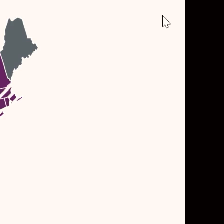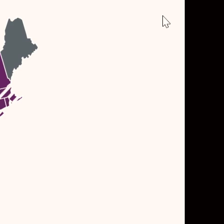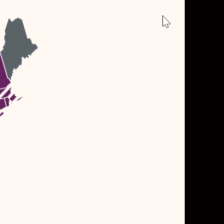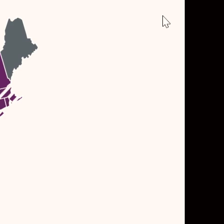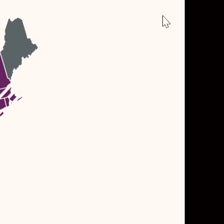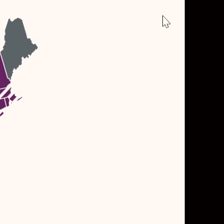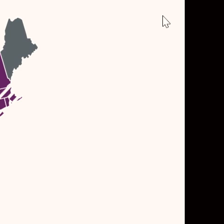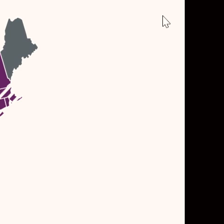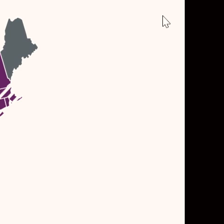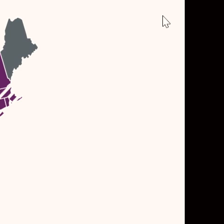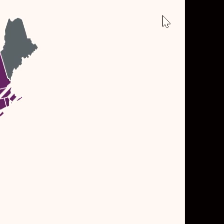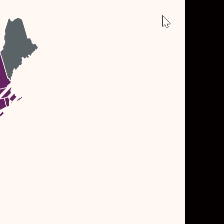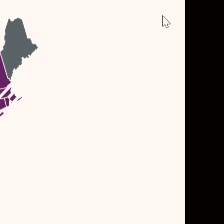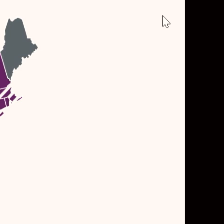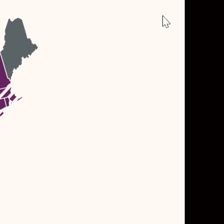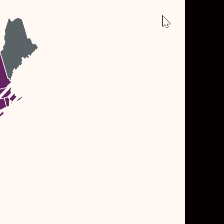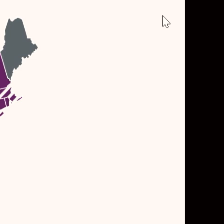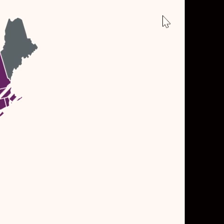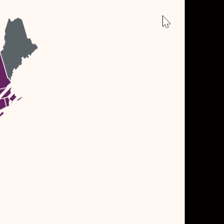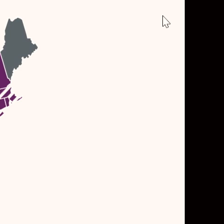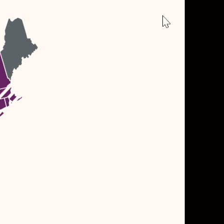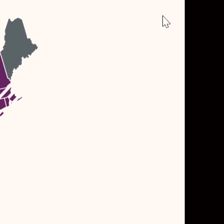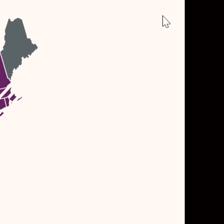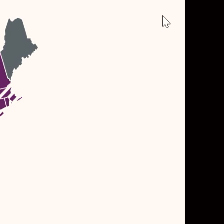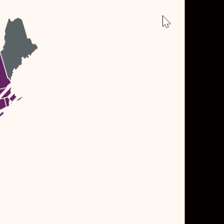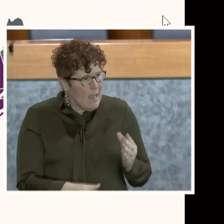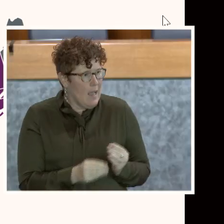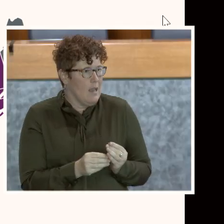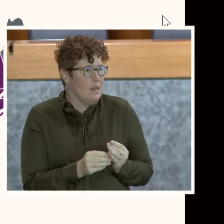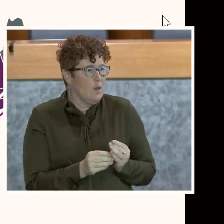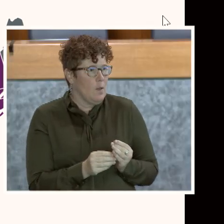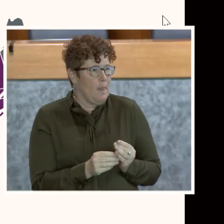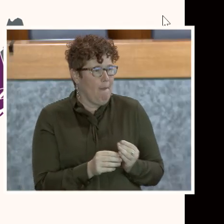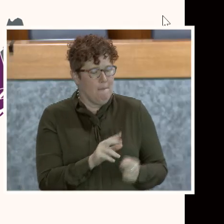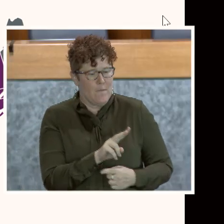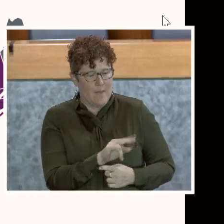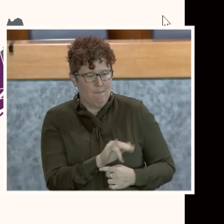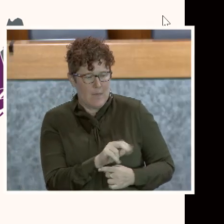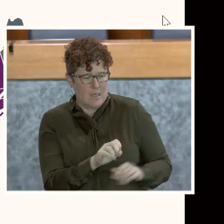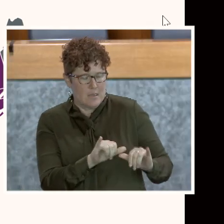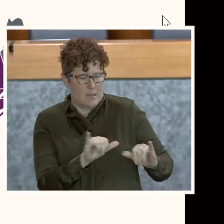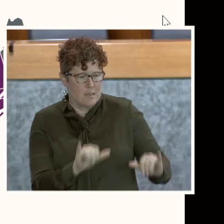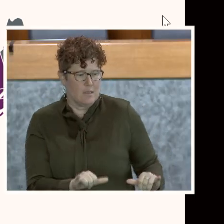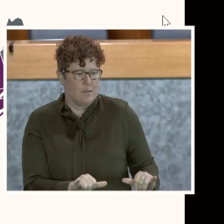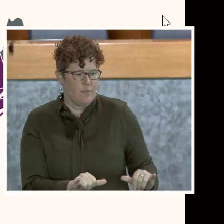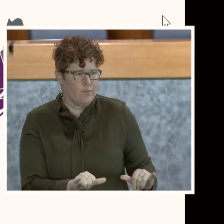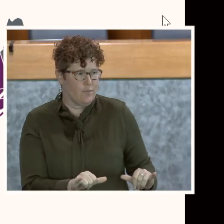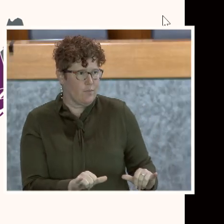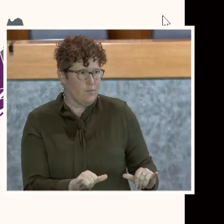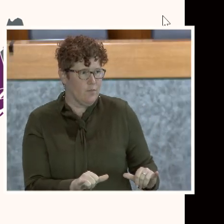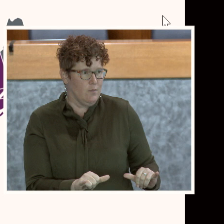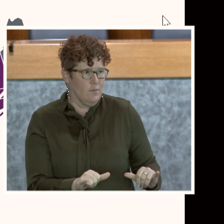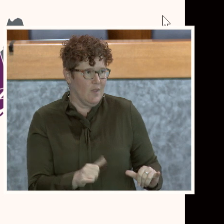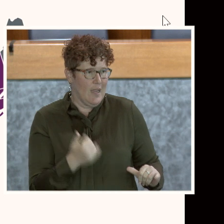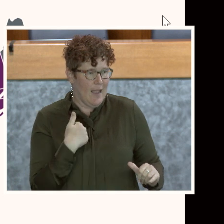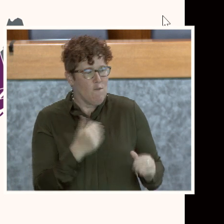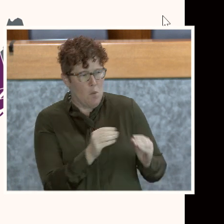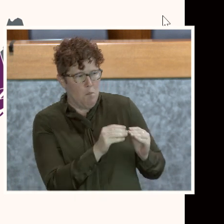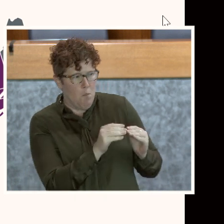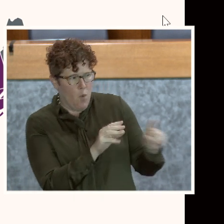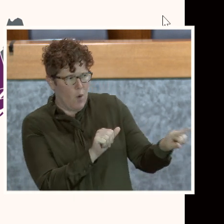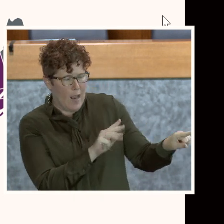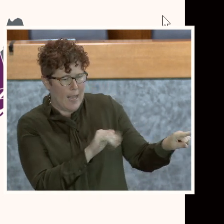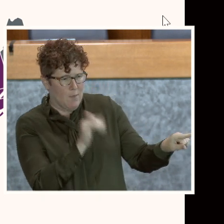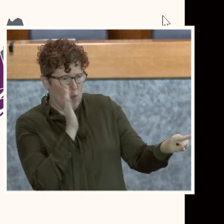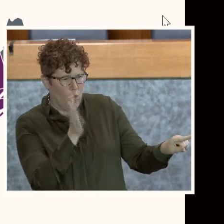tremendous. So we're able to add on to the vine system. And there's a lot more that Amy will